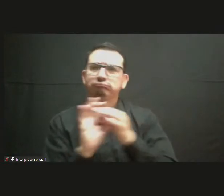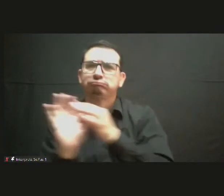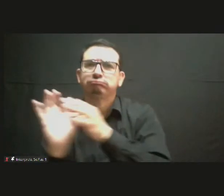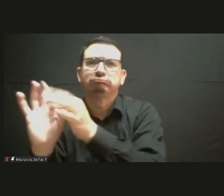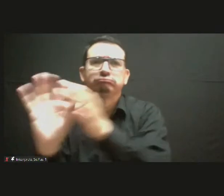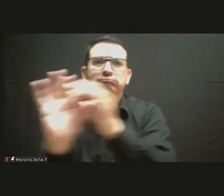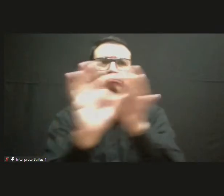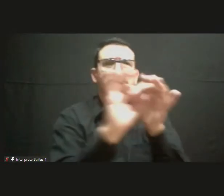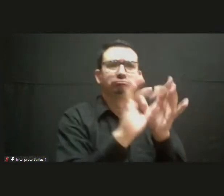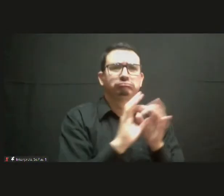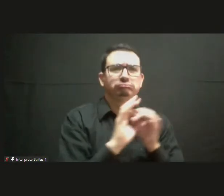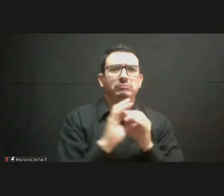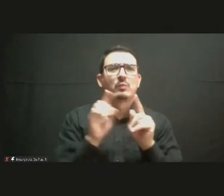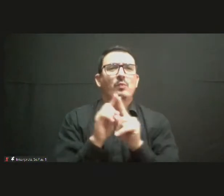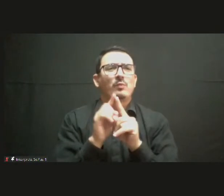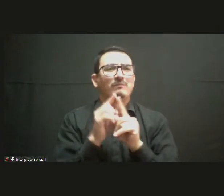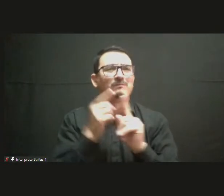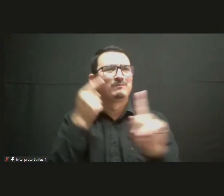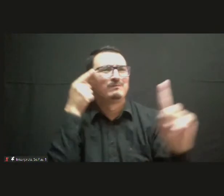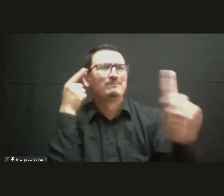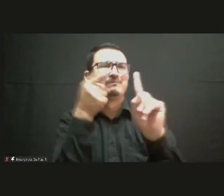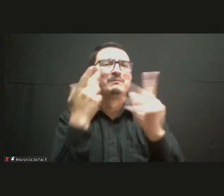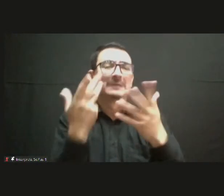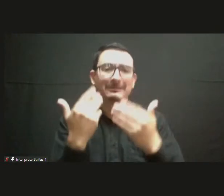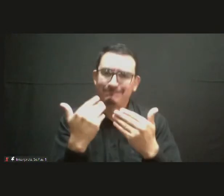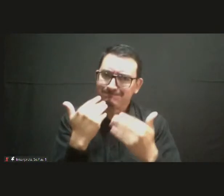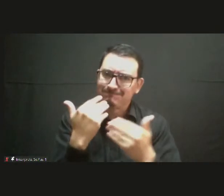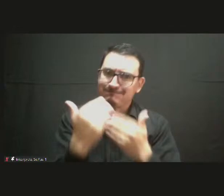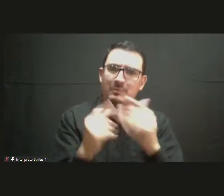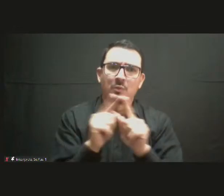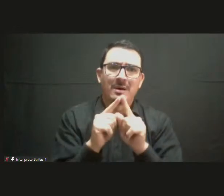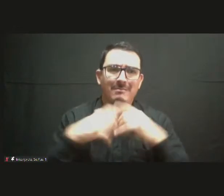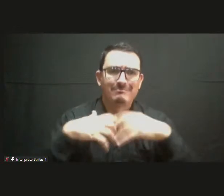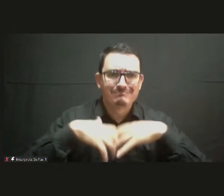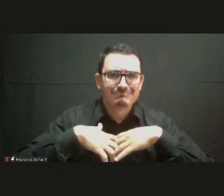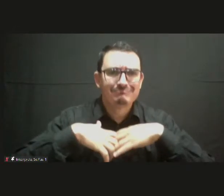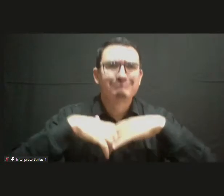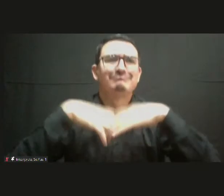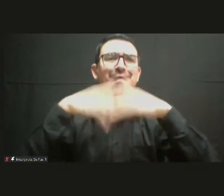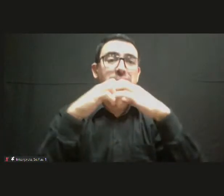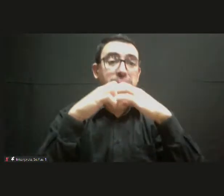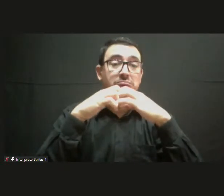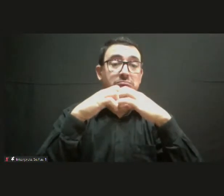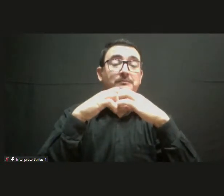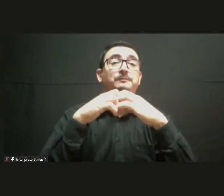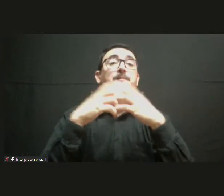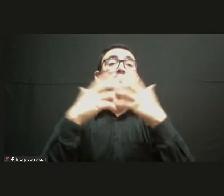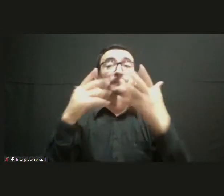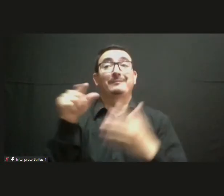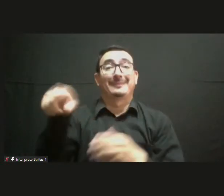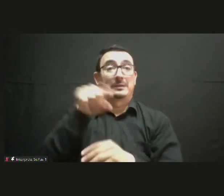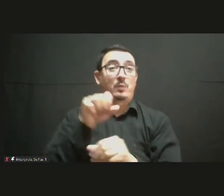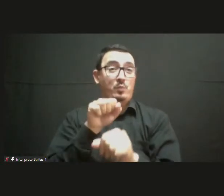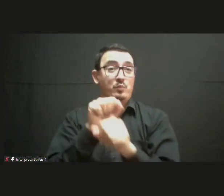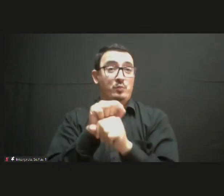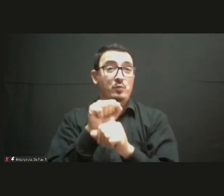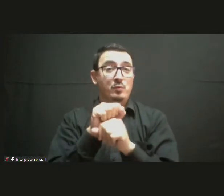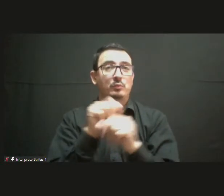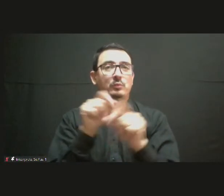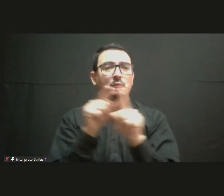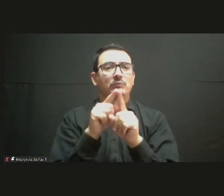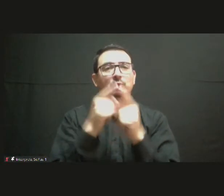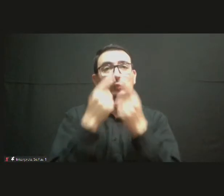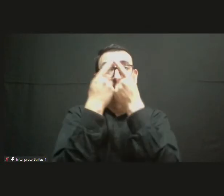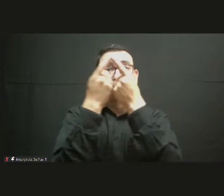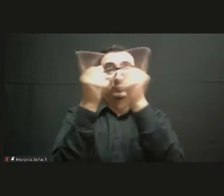COVID-19 Task Force has a resource that can be found on its website to inform tourism recovery and to